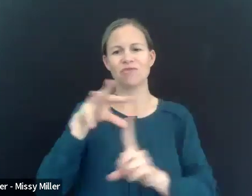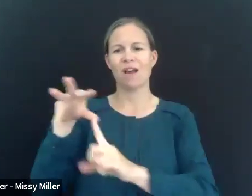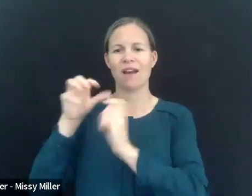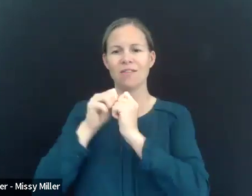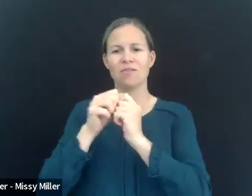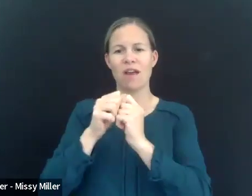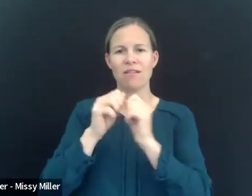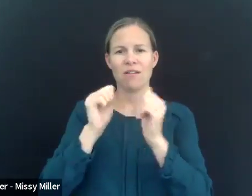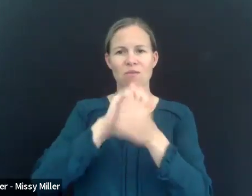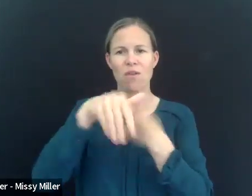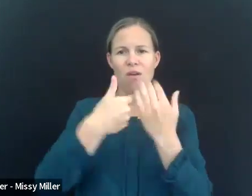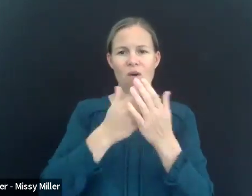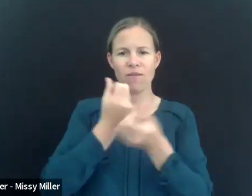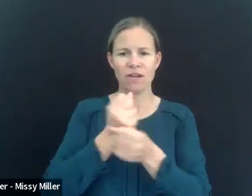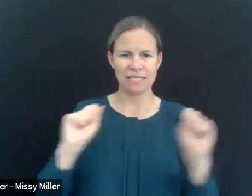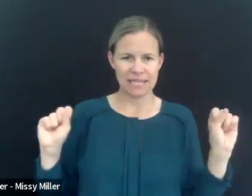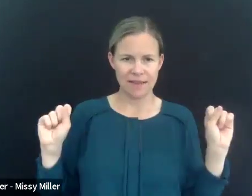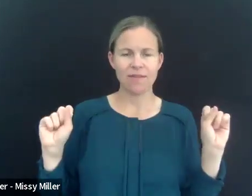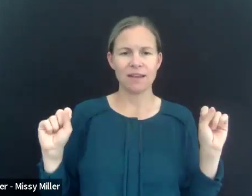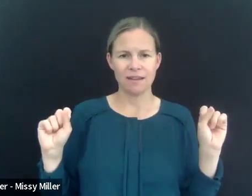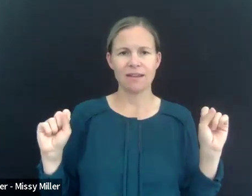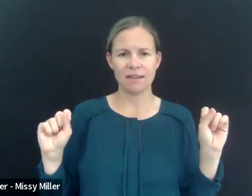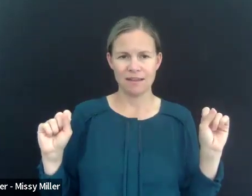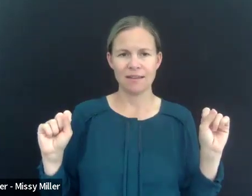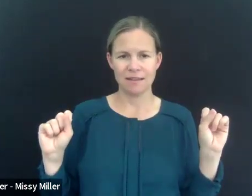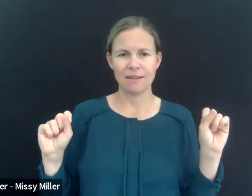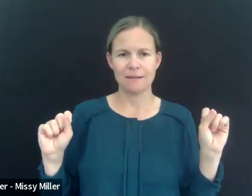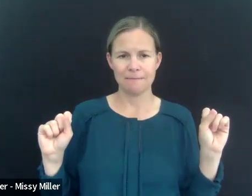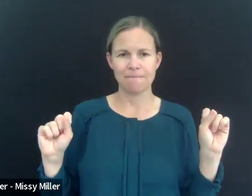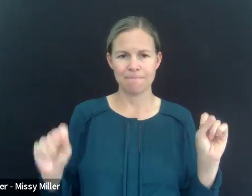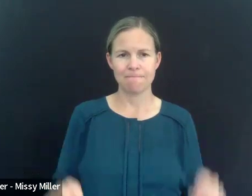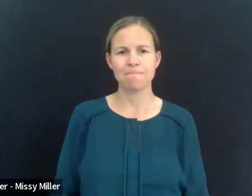of our safety, our abundance, and our liberation.